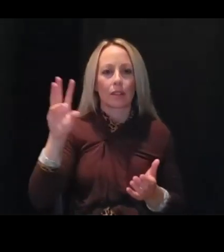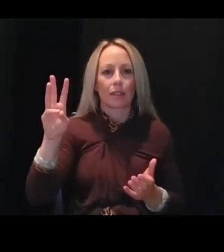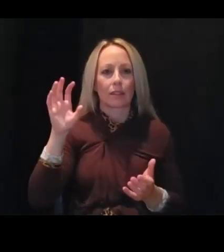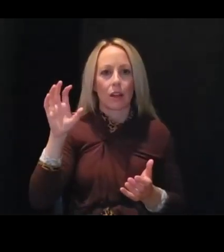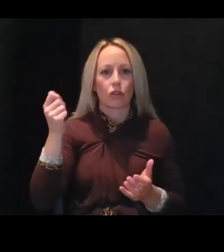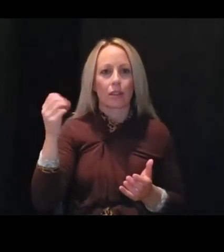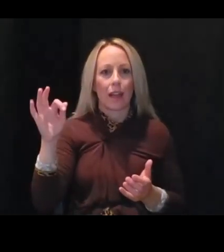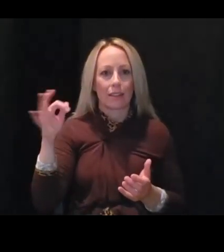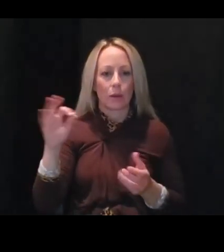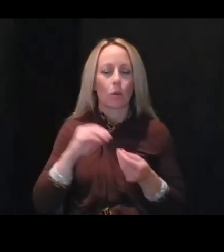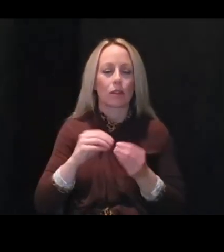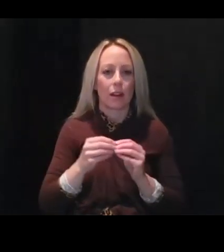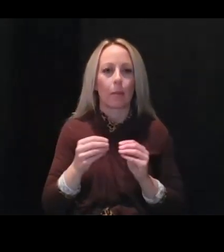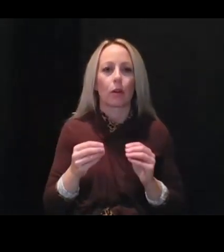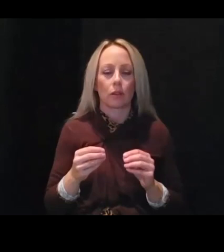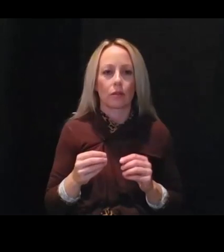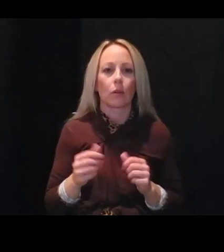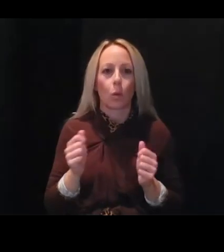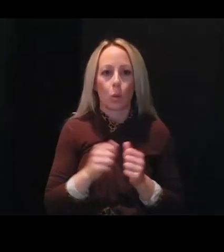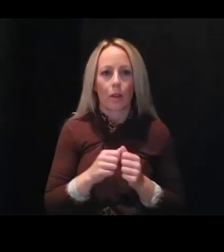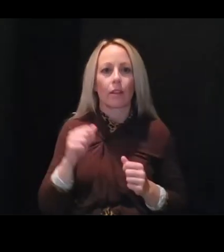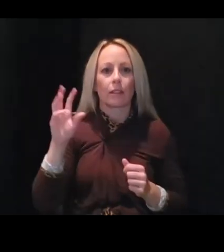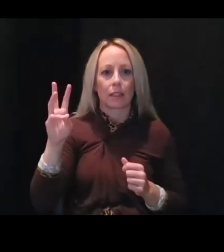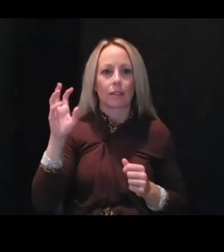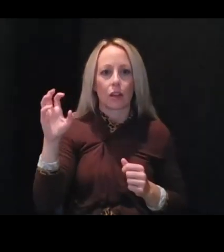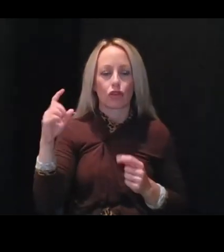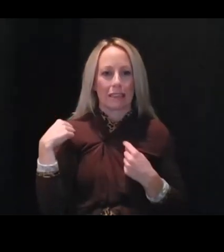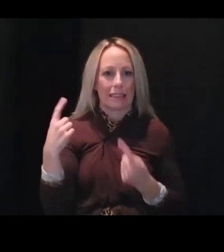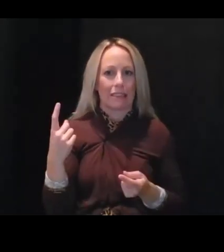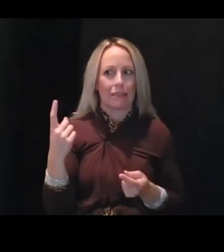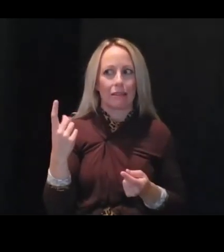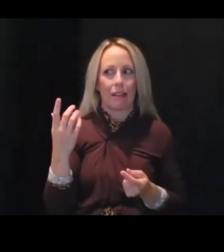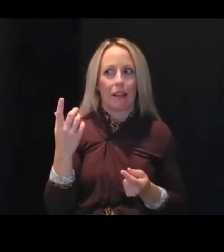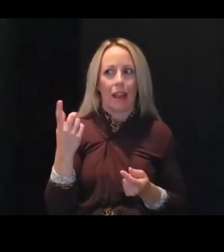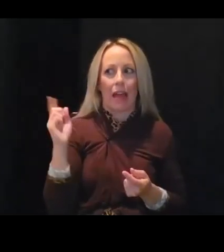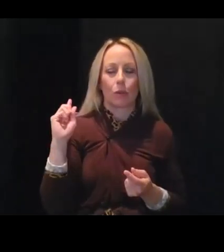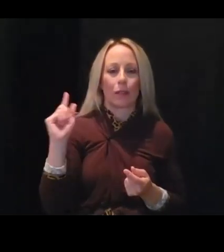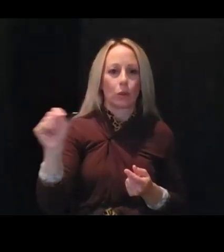4,619 was the number, with 600 since last Tuesday.